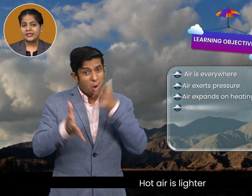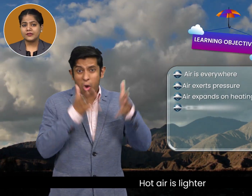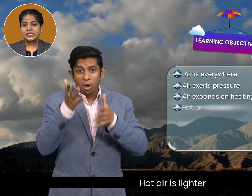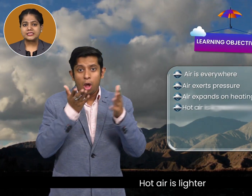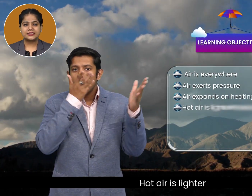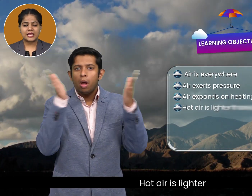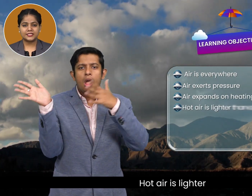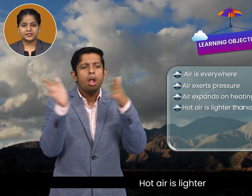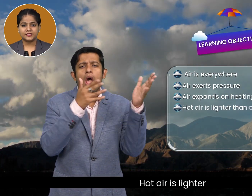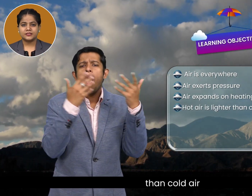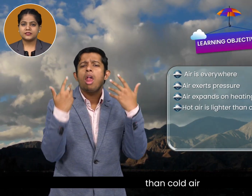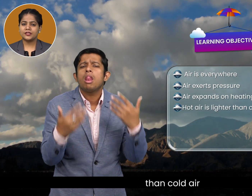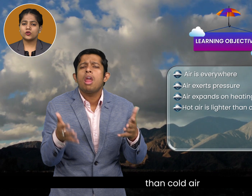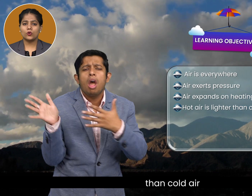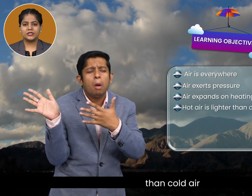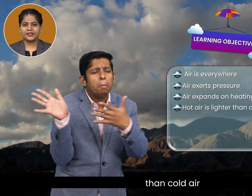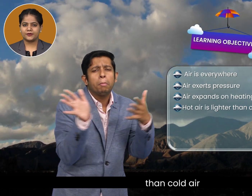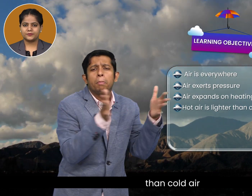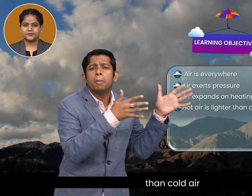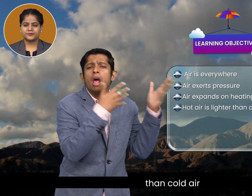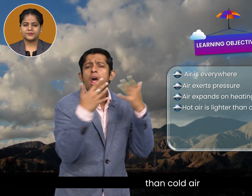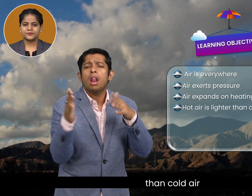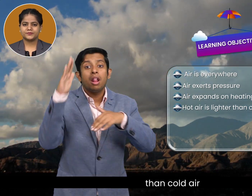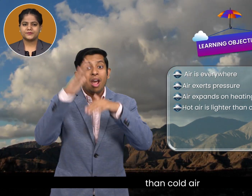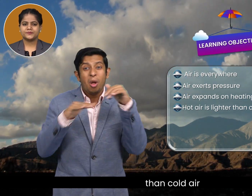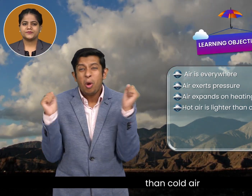Hot air is lighter than cold air.